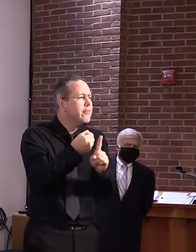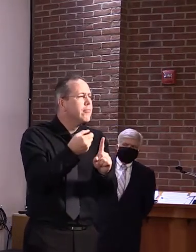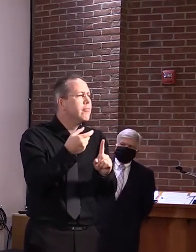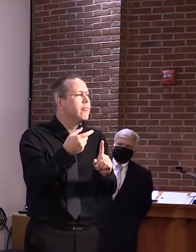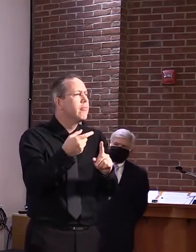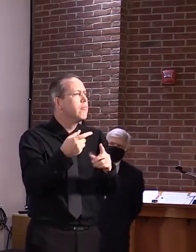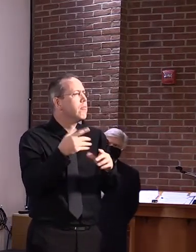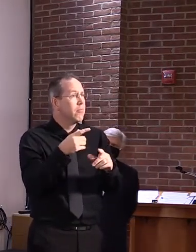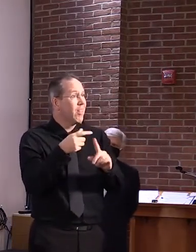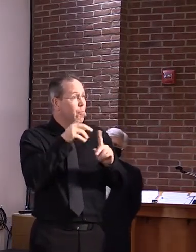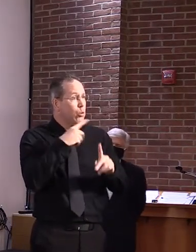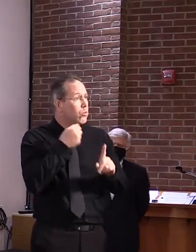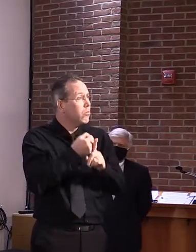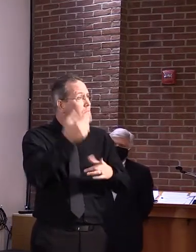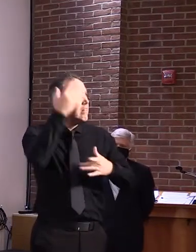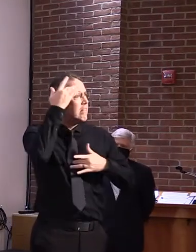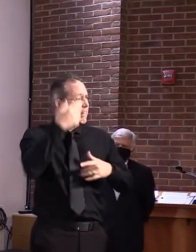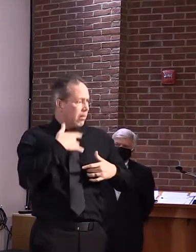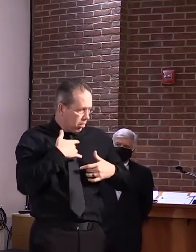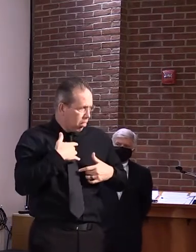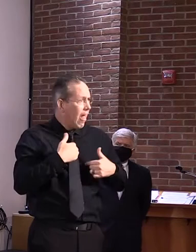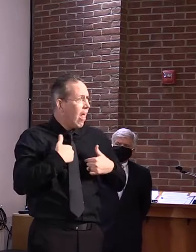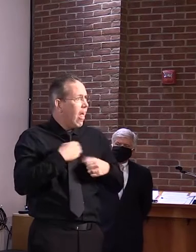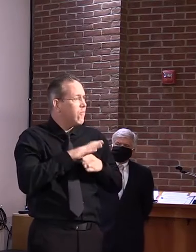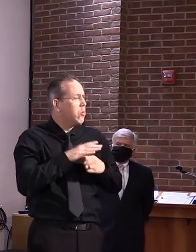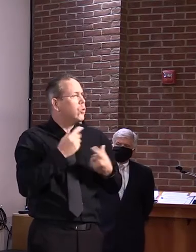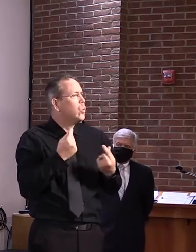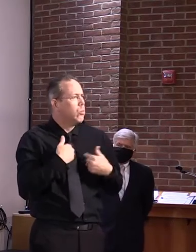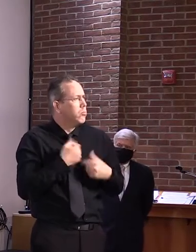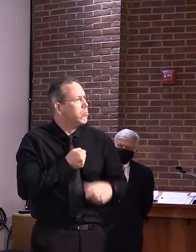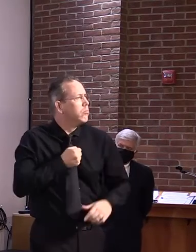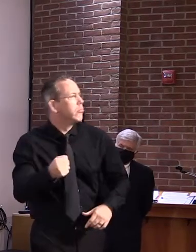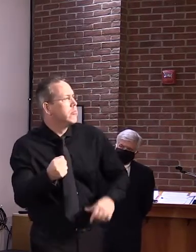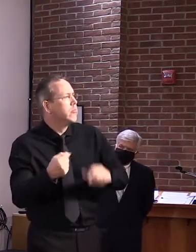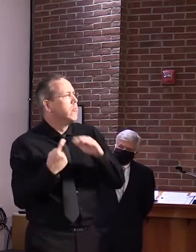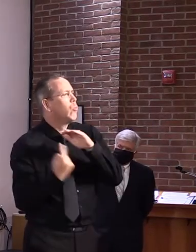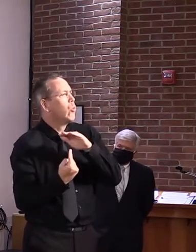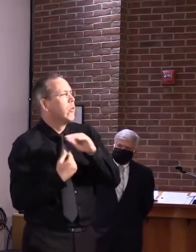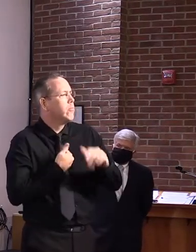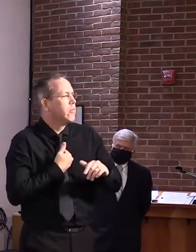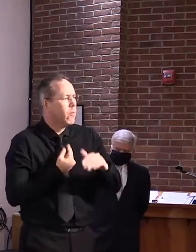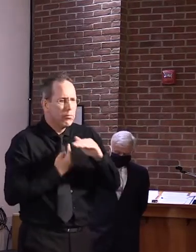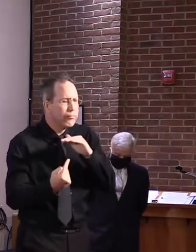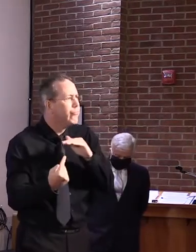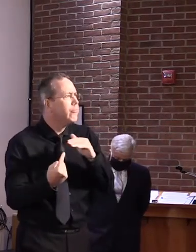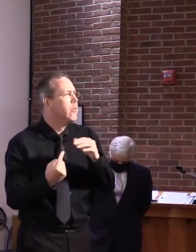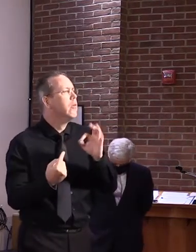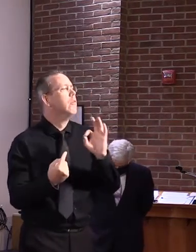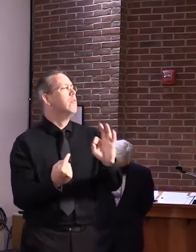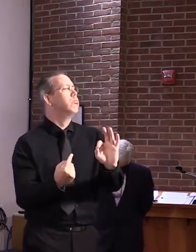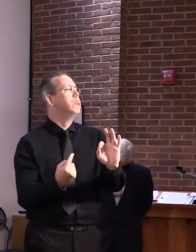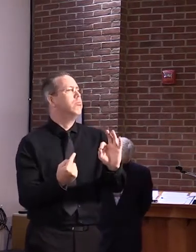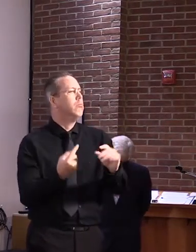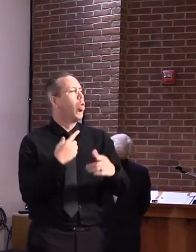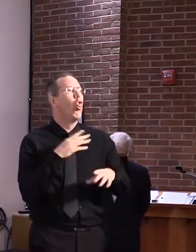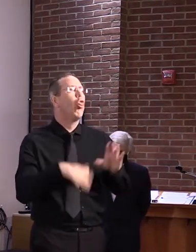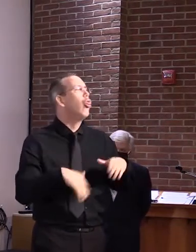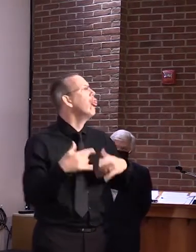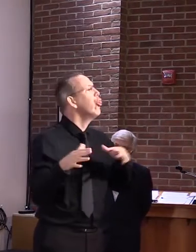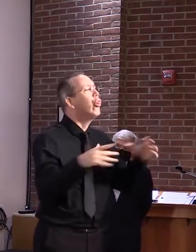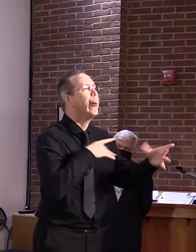facility. I've mentioned at prior press conferences, and it's worth repeating, part of our aggressive stance